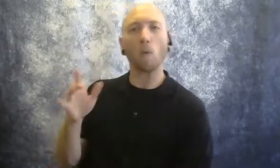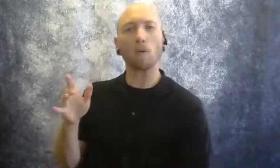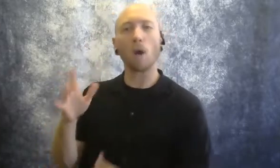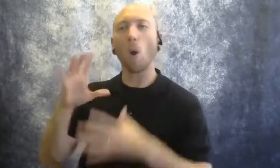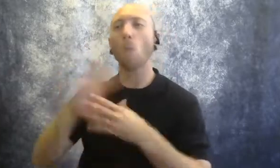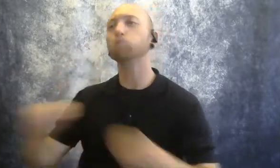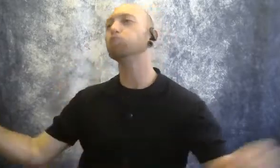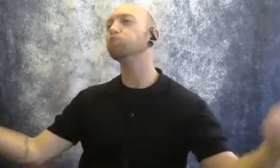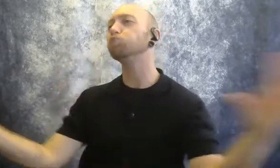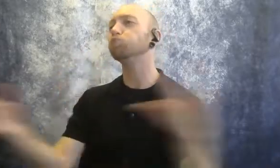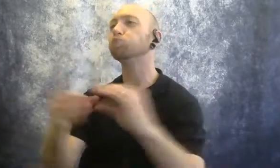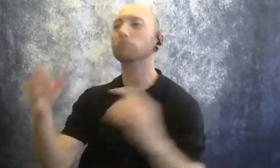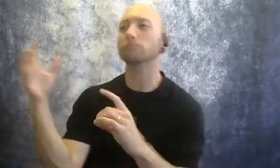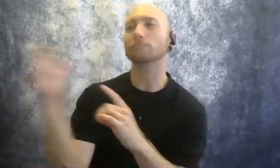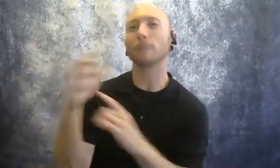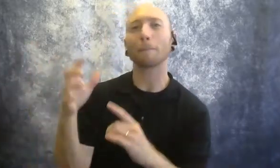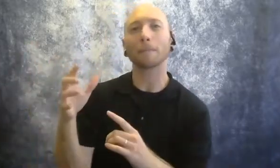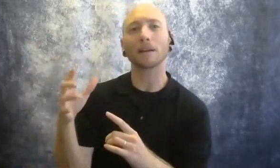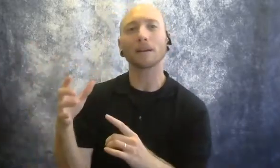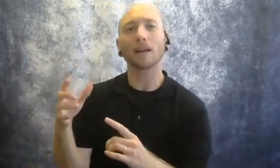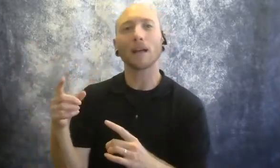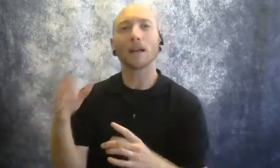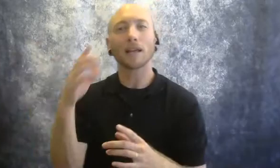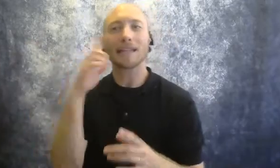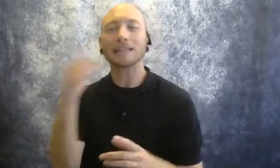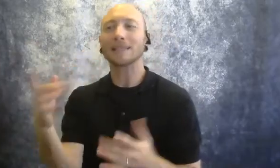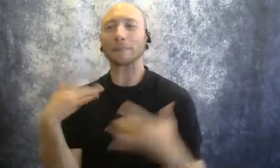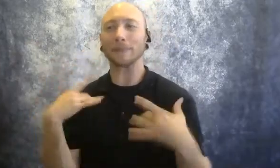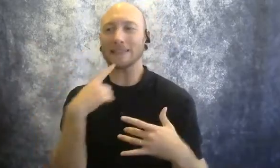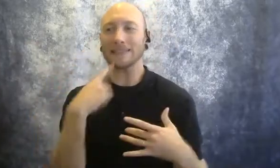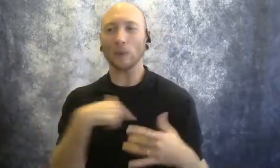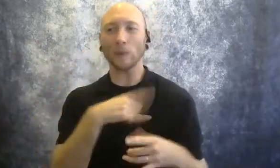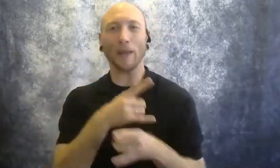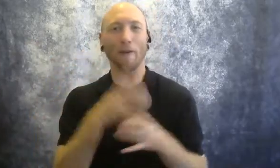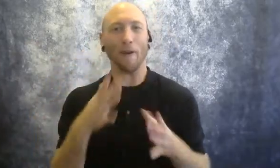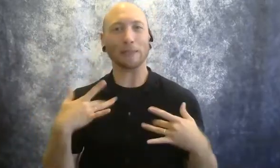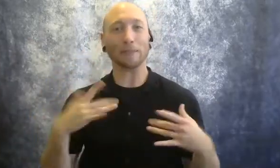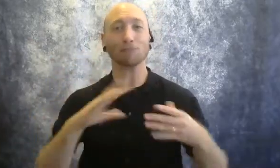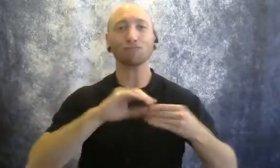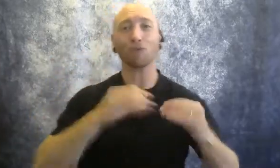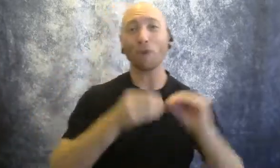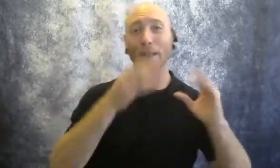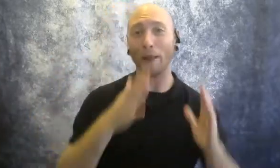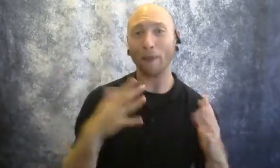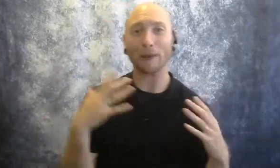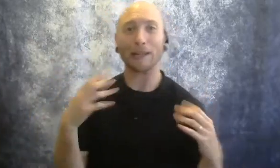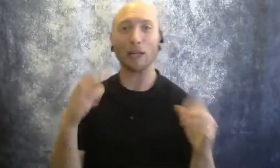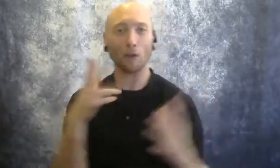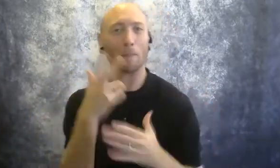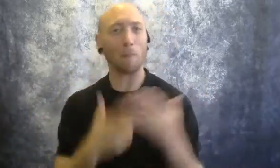brilliant. He was a storyteller. He always said, "We're storytellers and healers, healers and storytellers. That's who